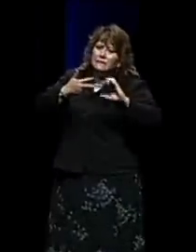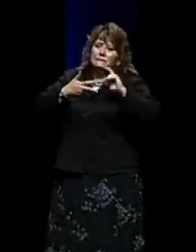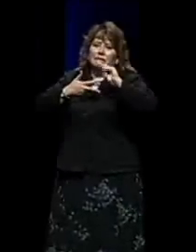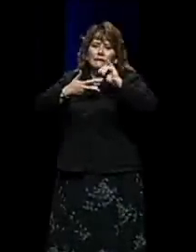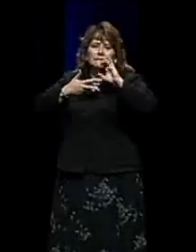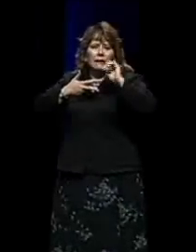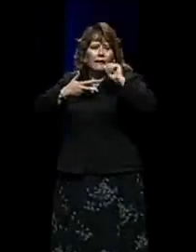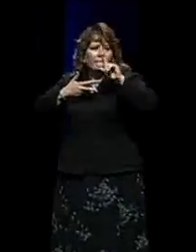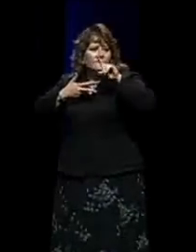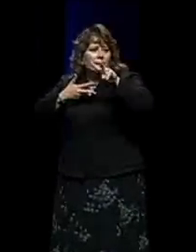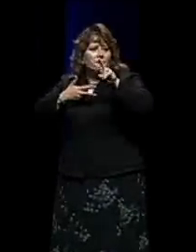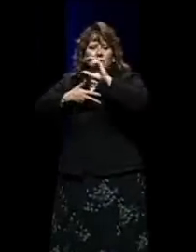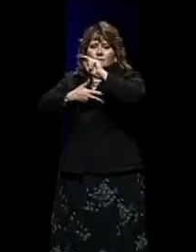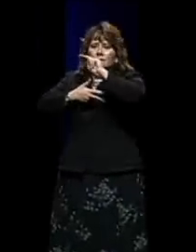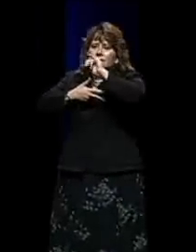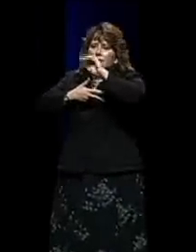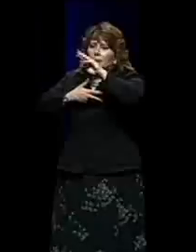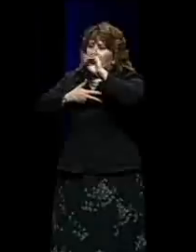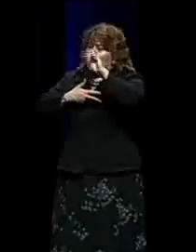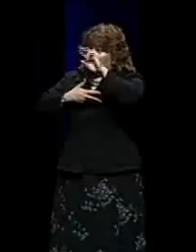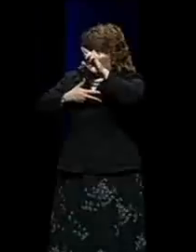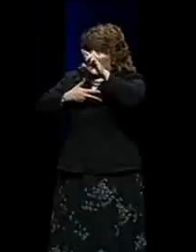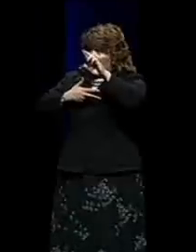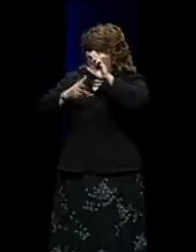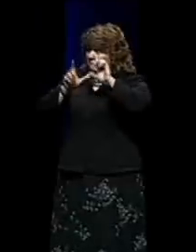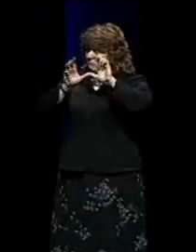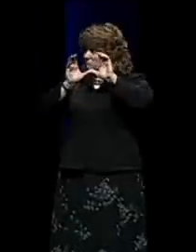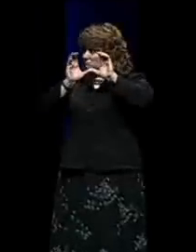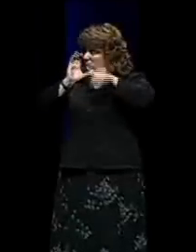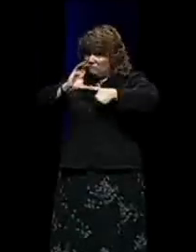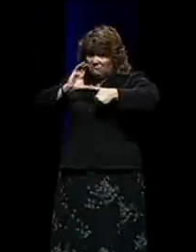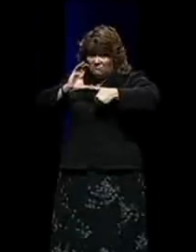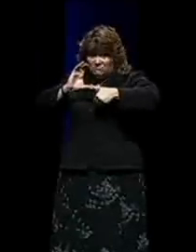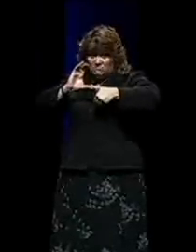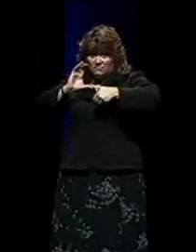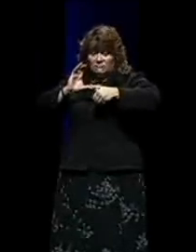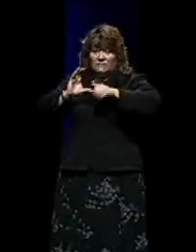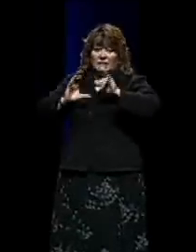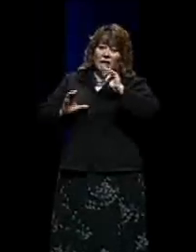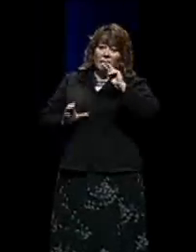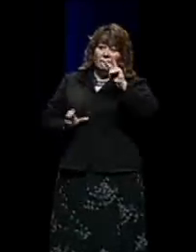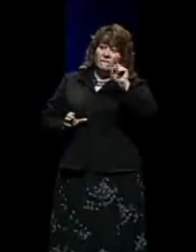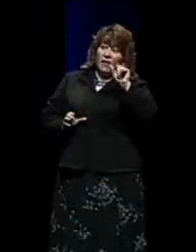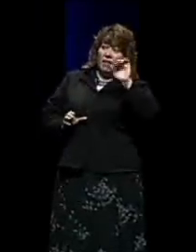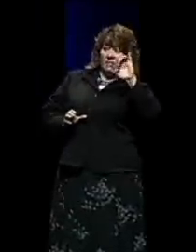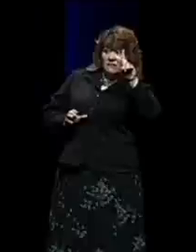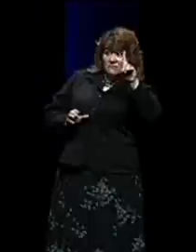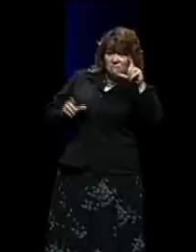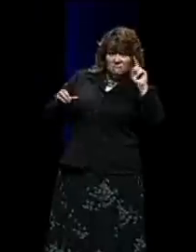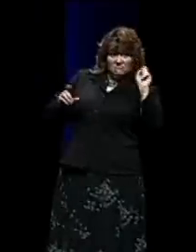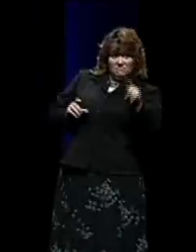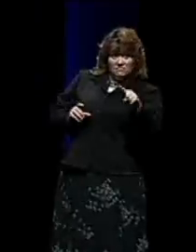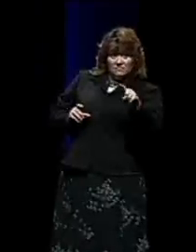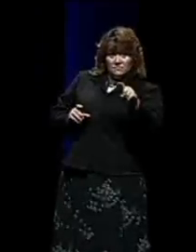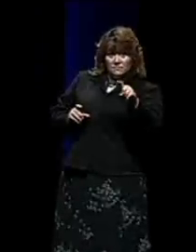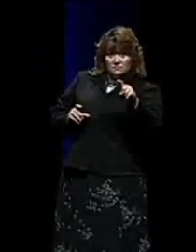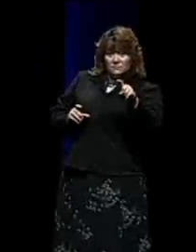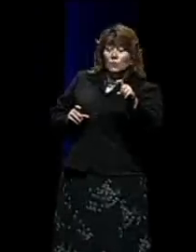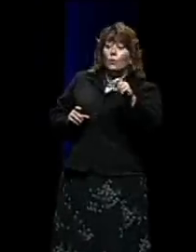is, what will happen with the current levels of NIC, NIC Advanced, and Master? Will they